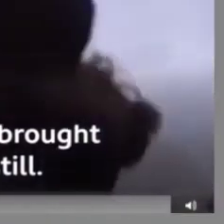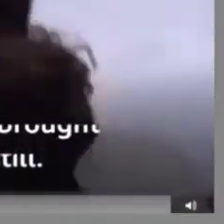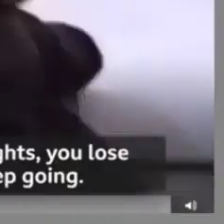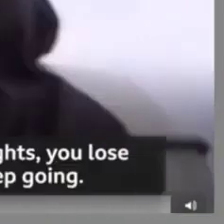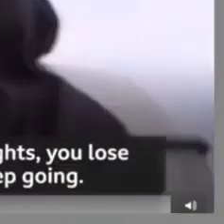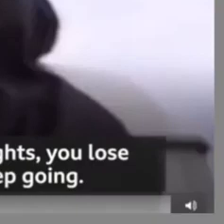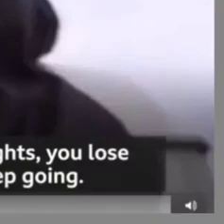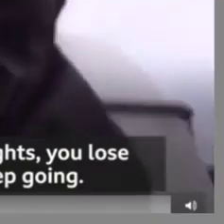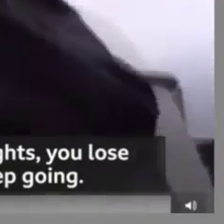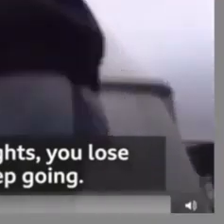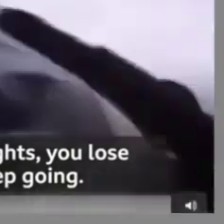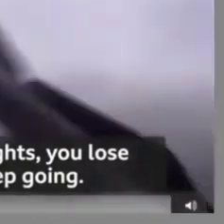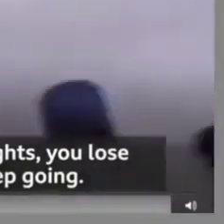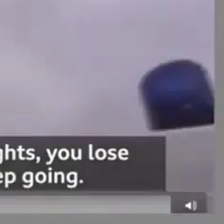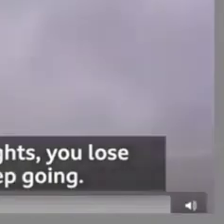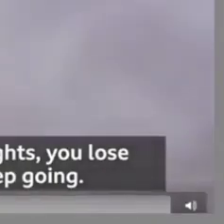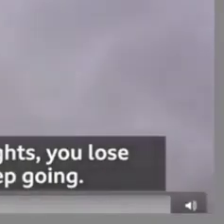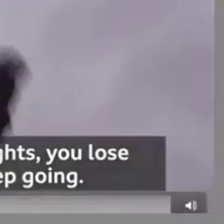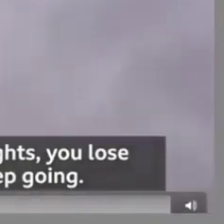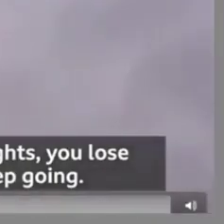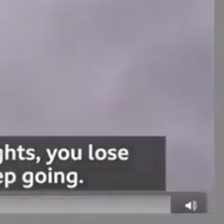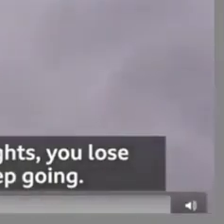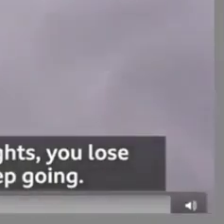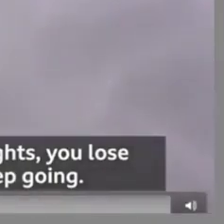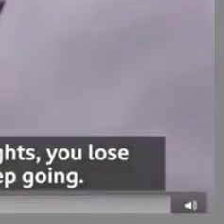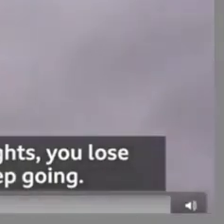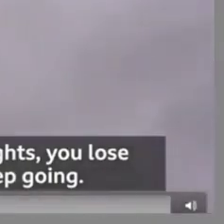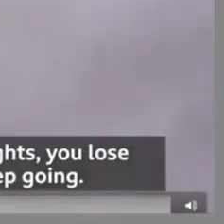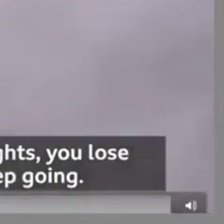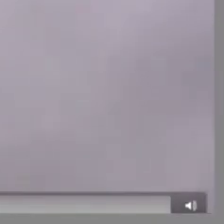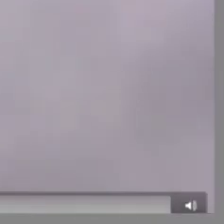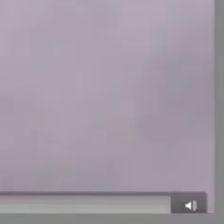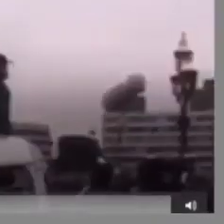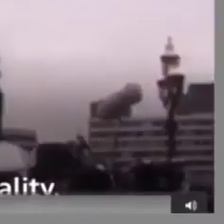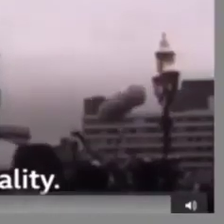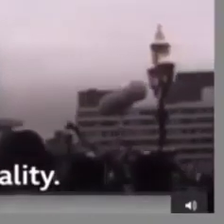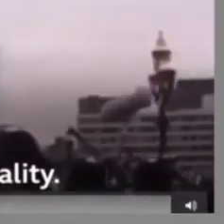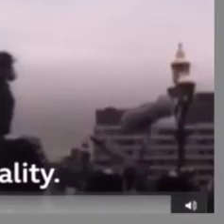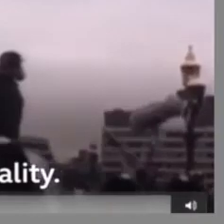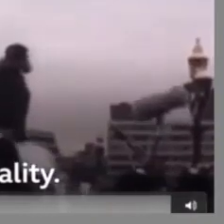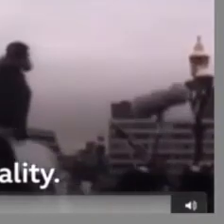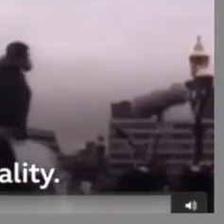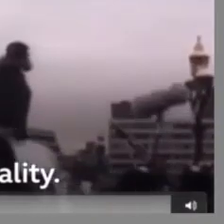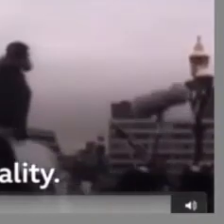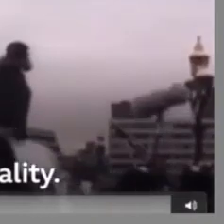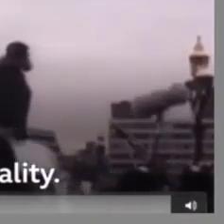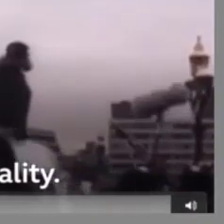Unless you fight for your rights, you lose them. You've got to keep going. Fighting for